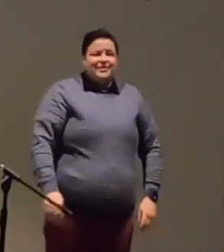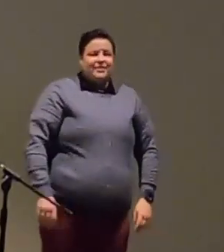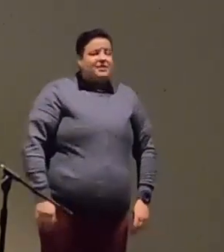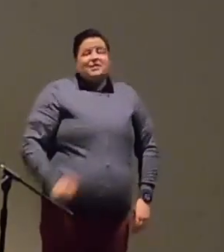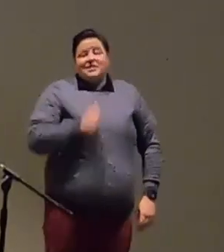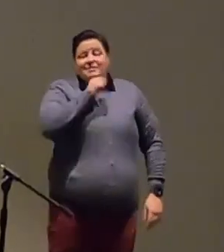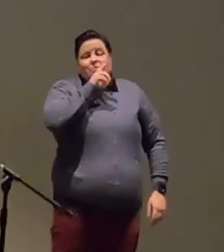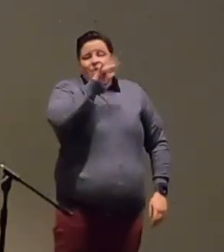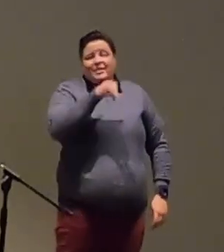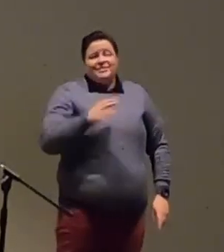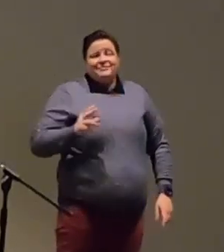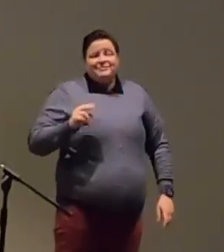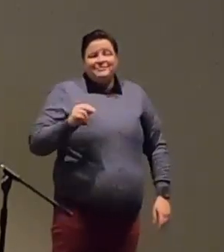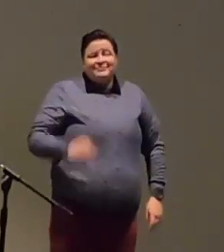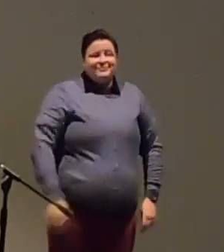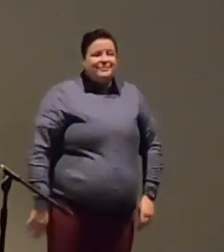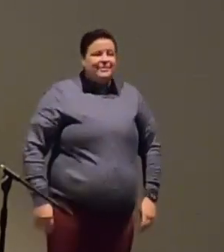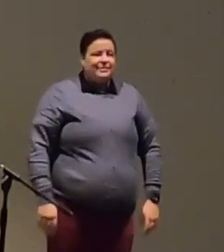Not really.